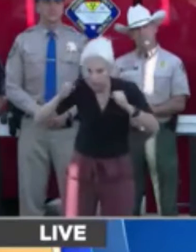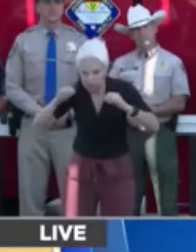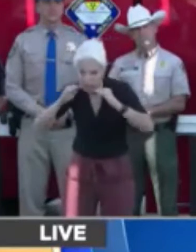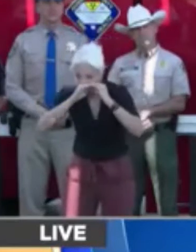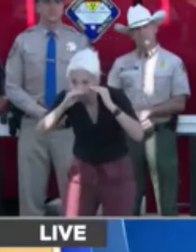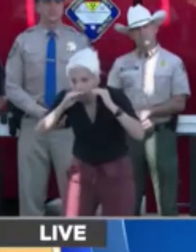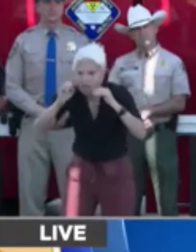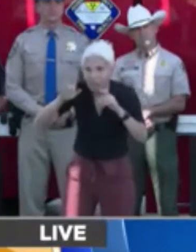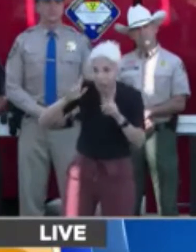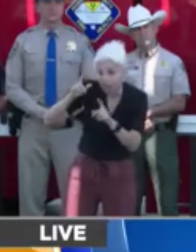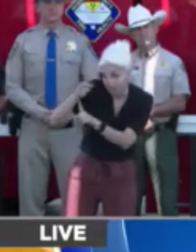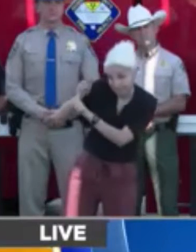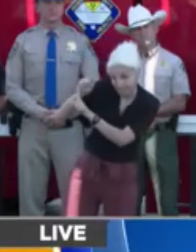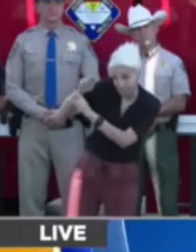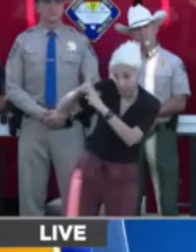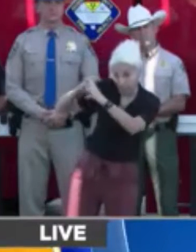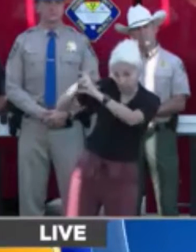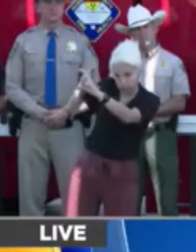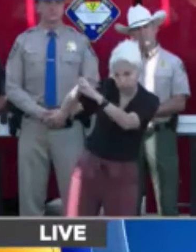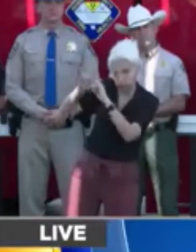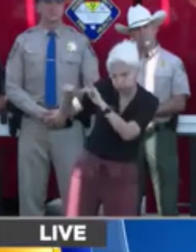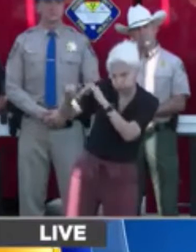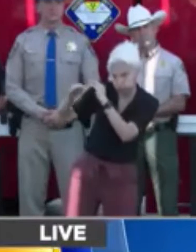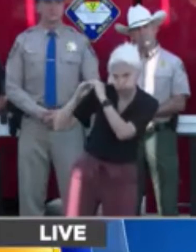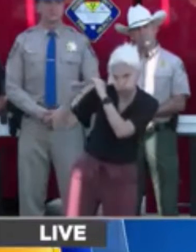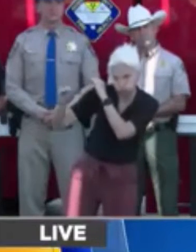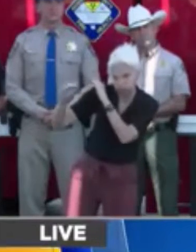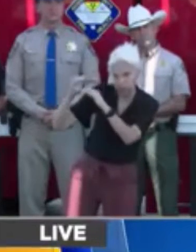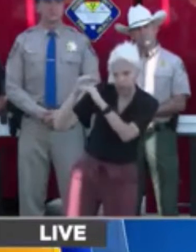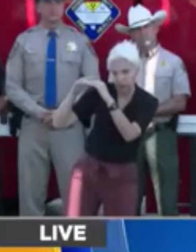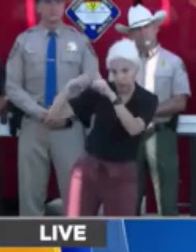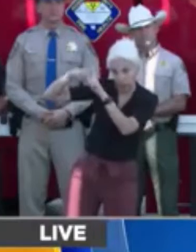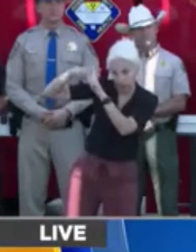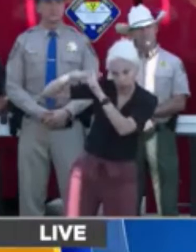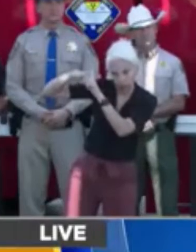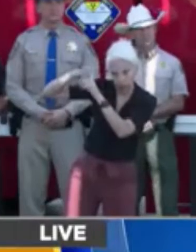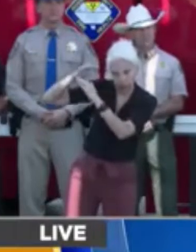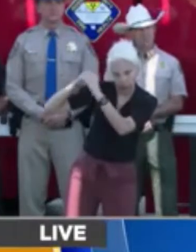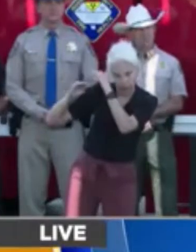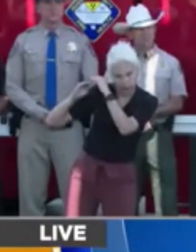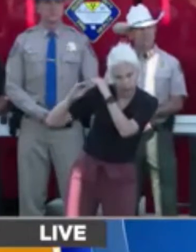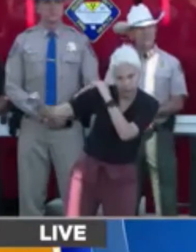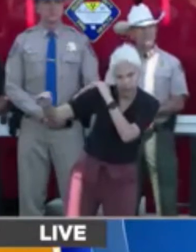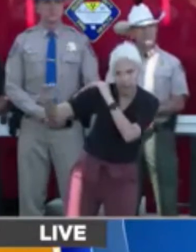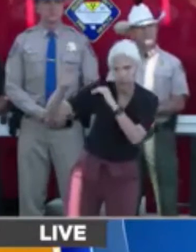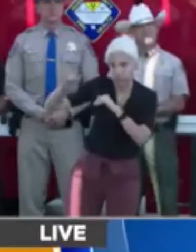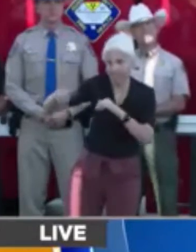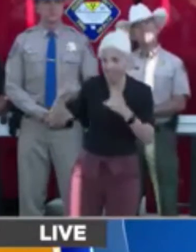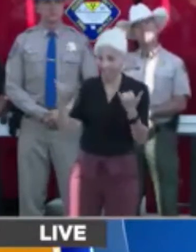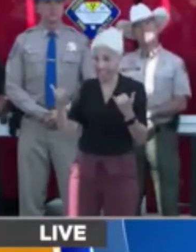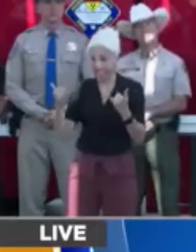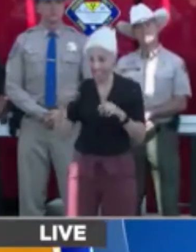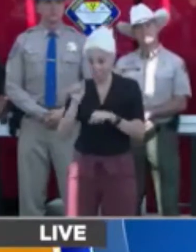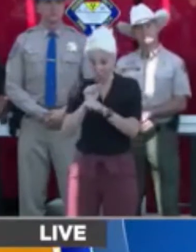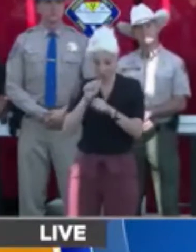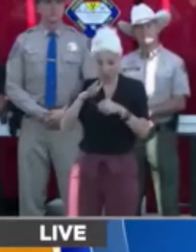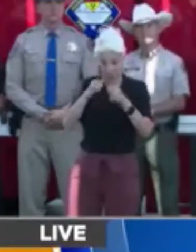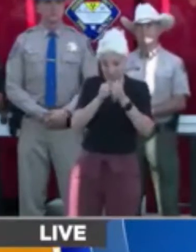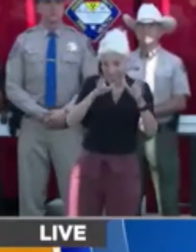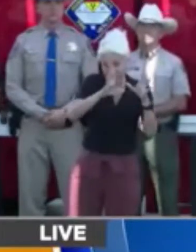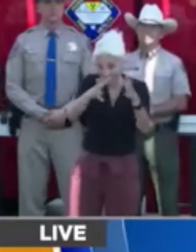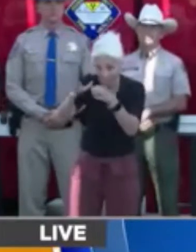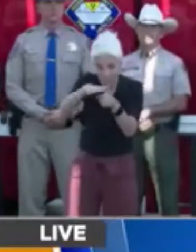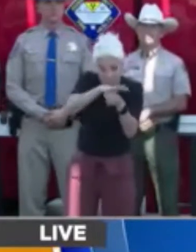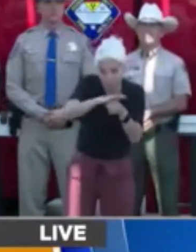itself is staying at a static temperature. We are currently working with local, state, and federal